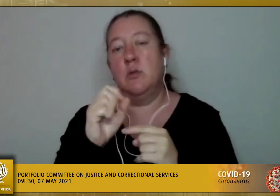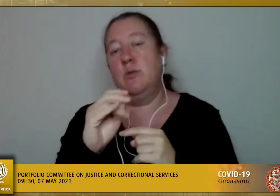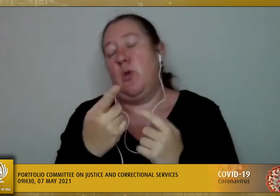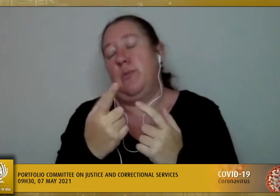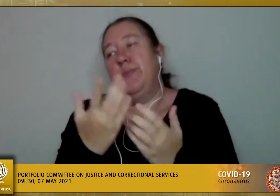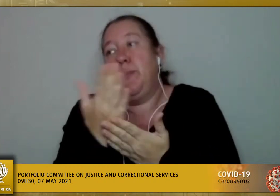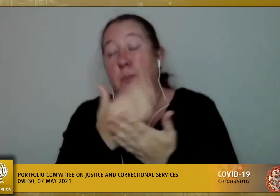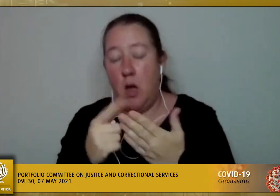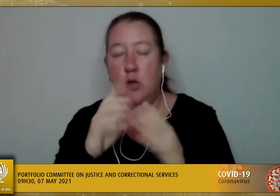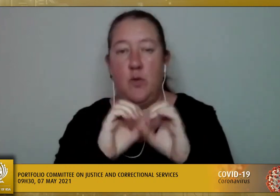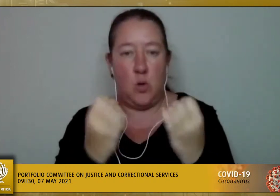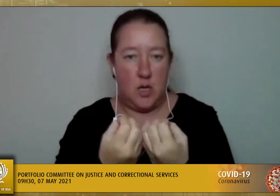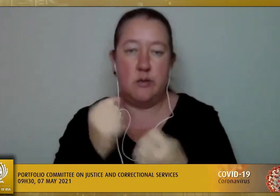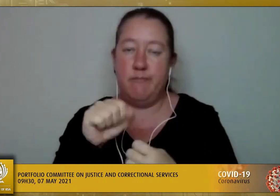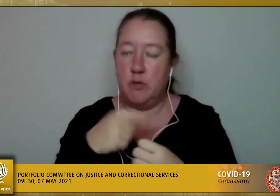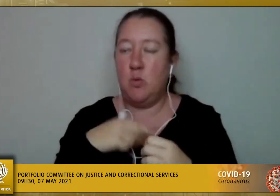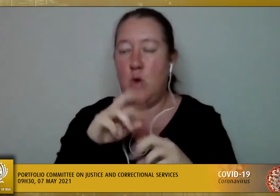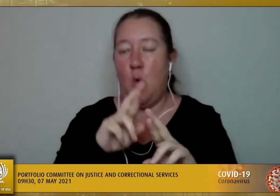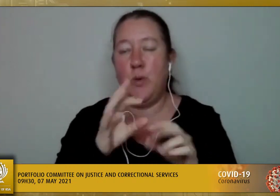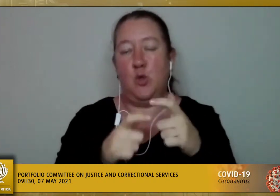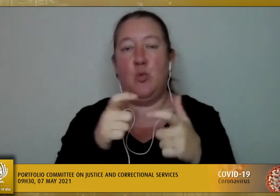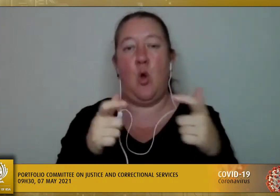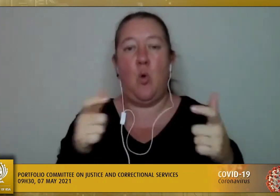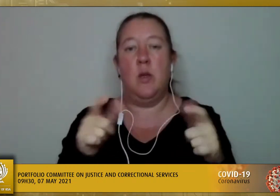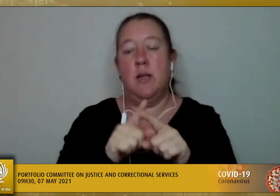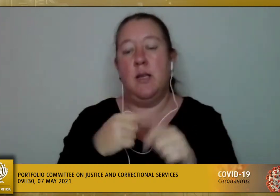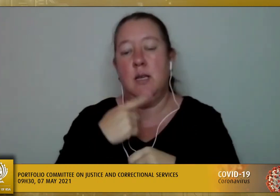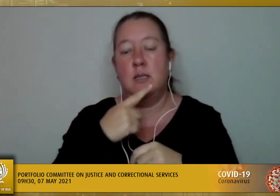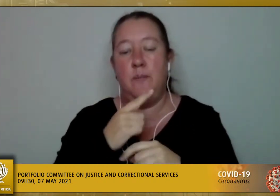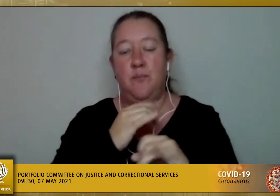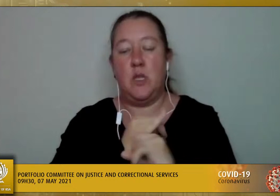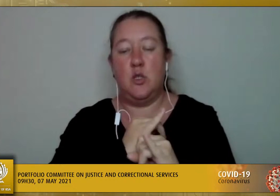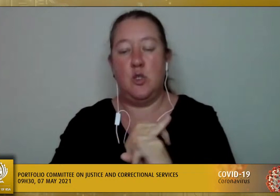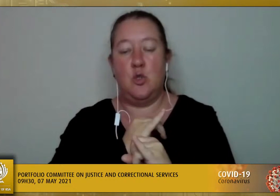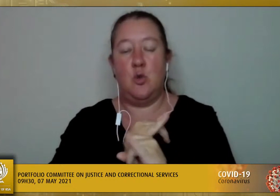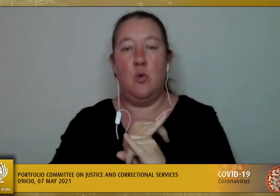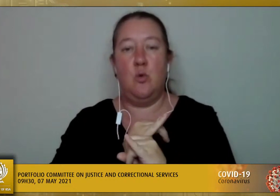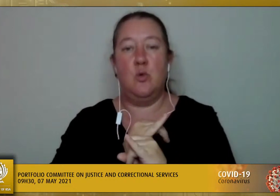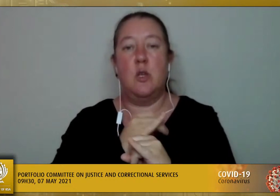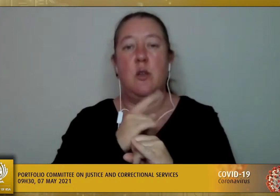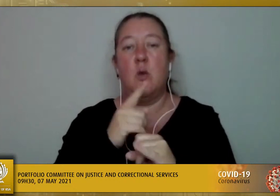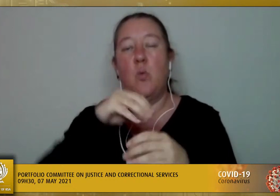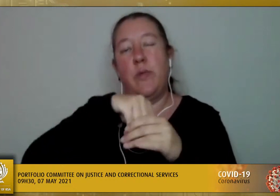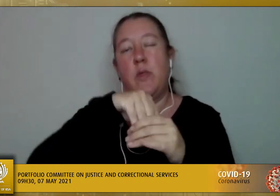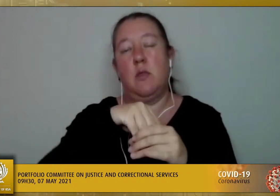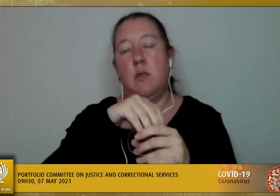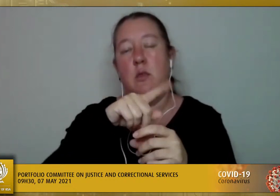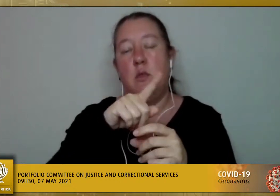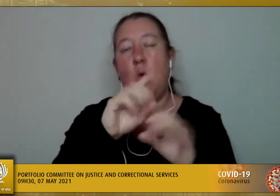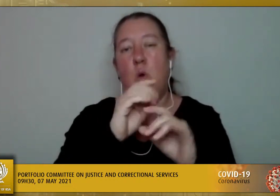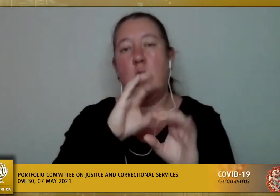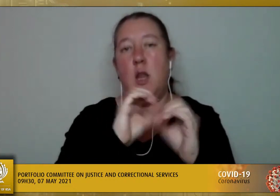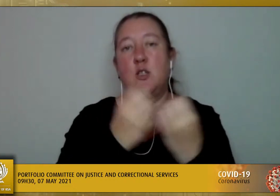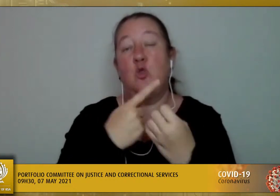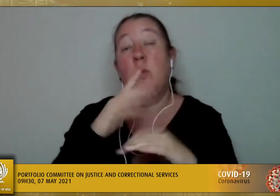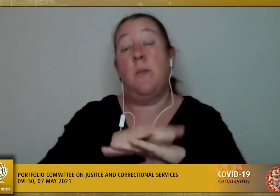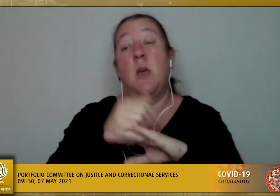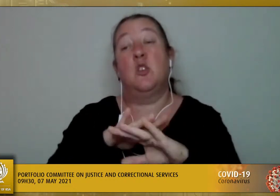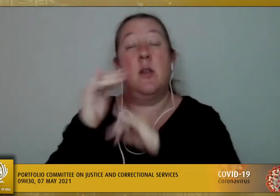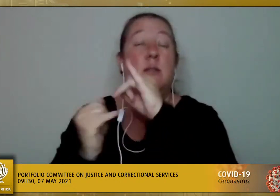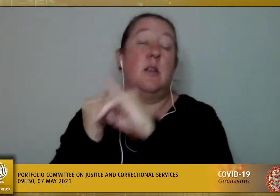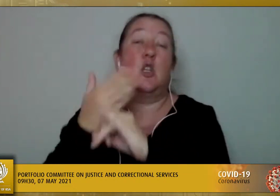very much a part of the organization we're hoping to grow it as I say and institutionalize it within the organization and we are basing it on International best practices